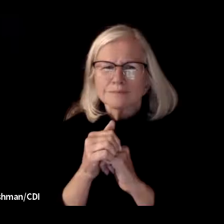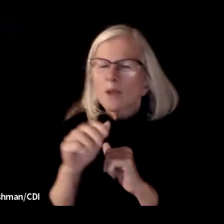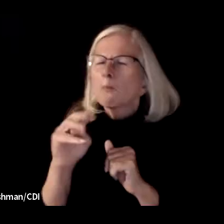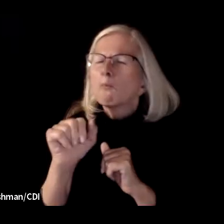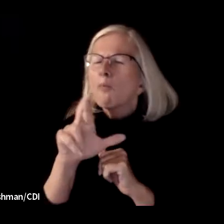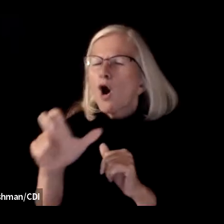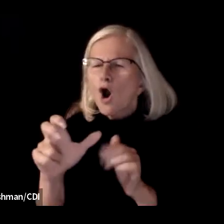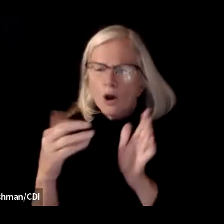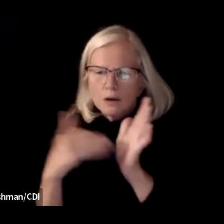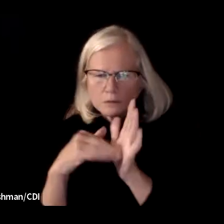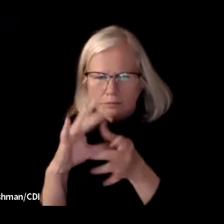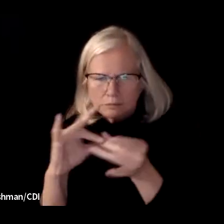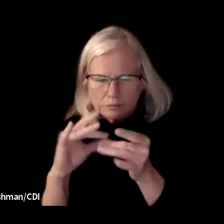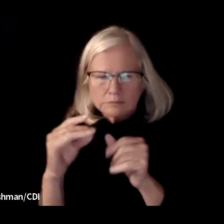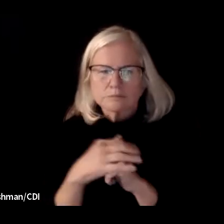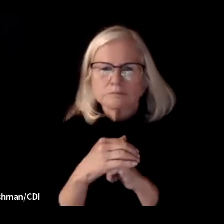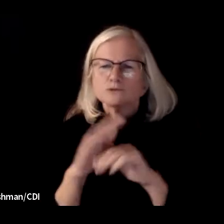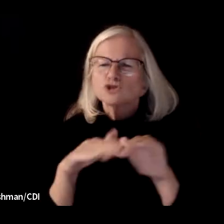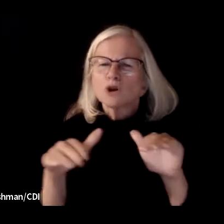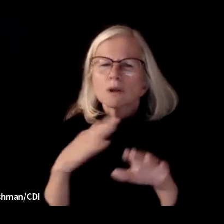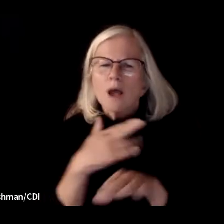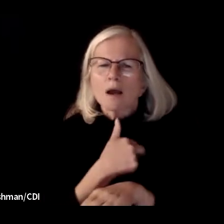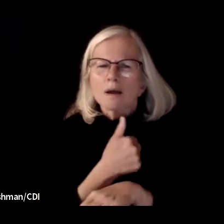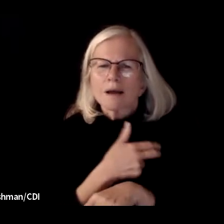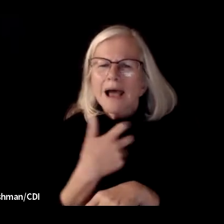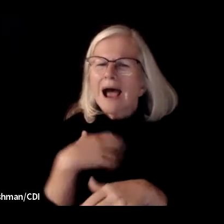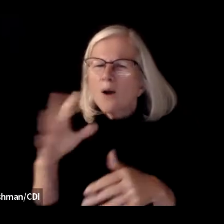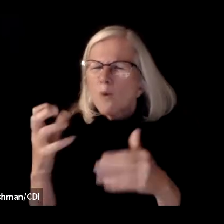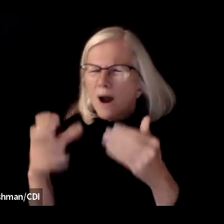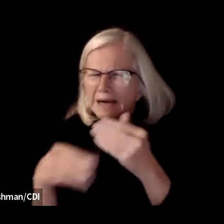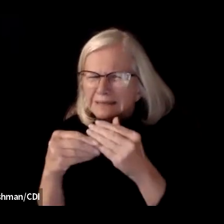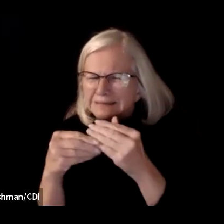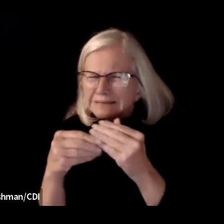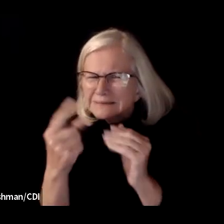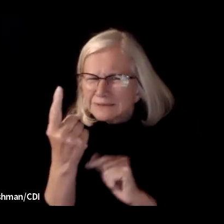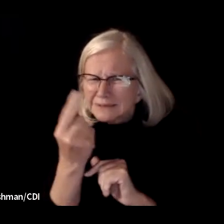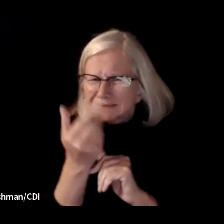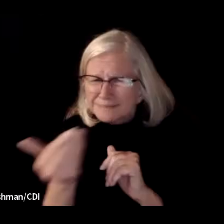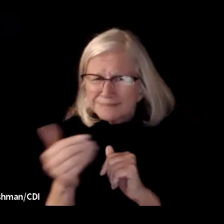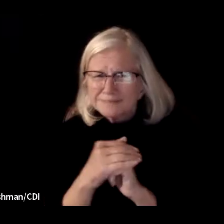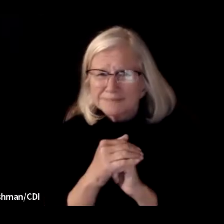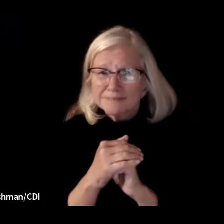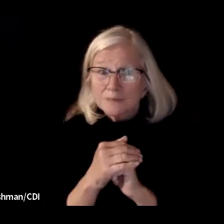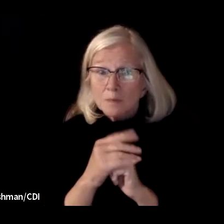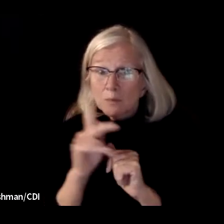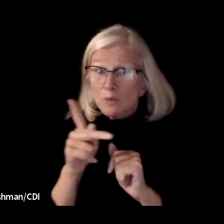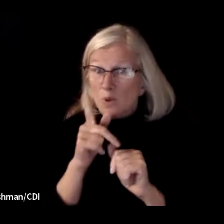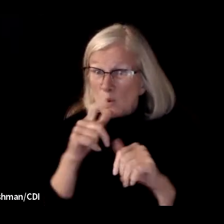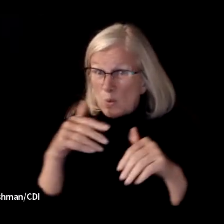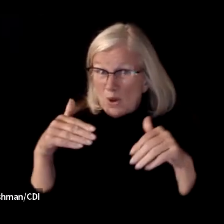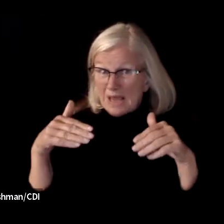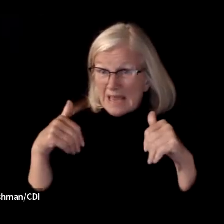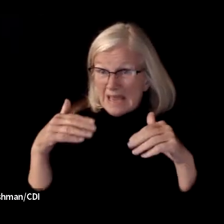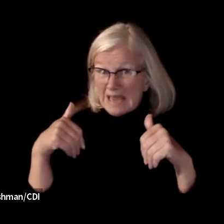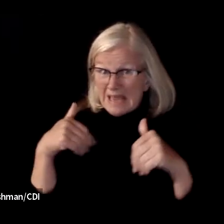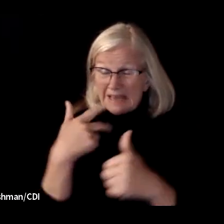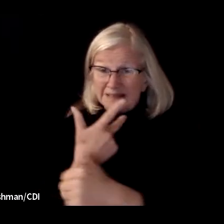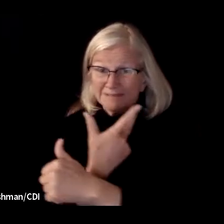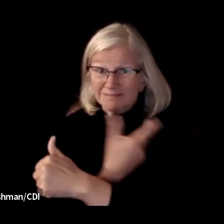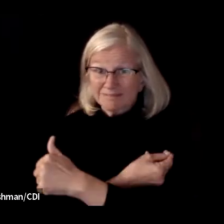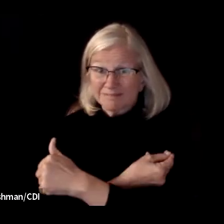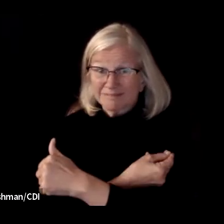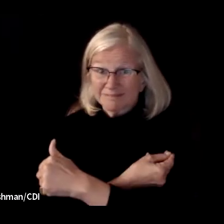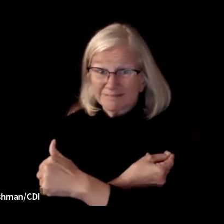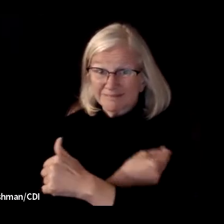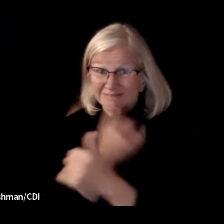not understanding appropriate measures for prevention, not having vaccines, et cetera, the other thing is we were facing an acute shortage